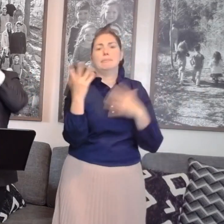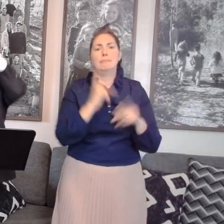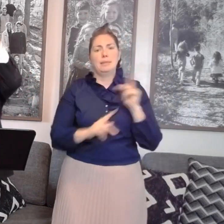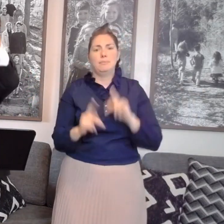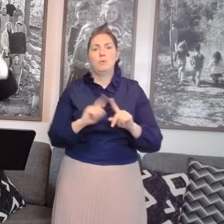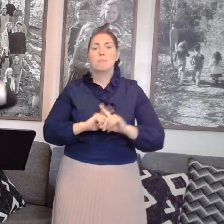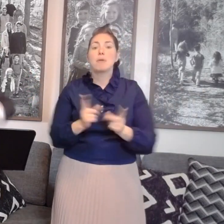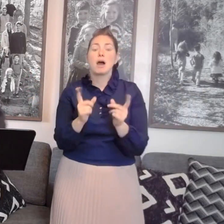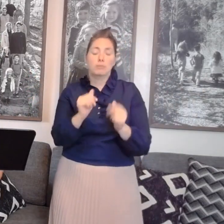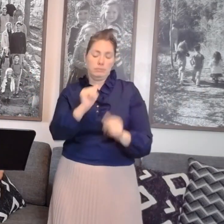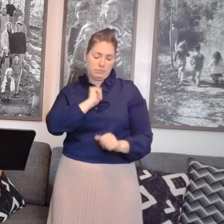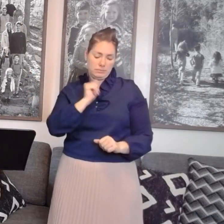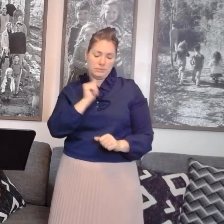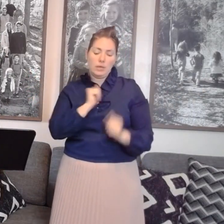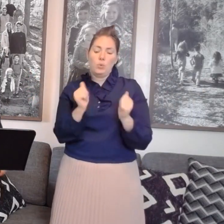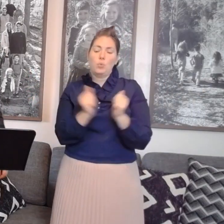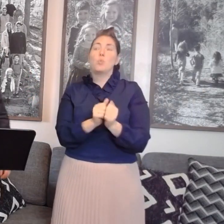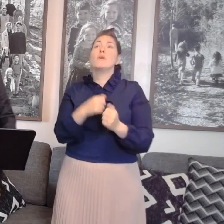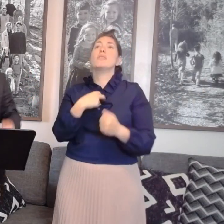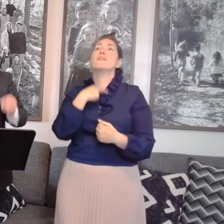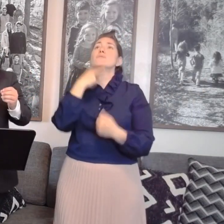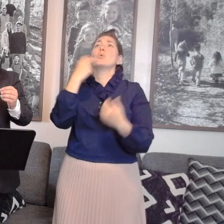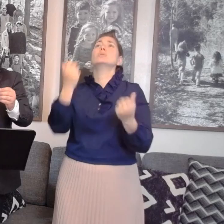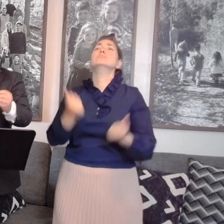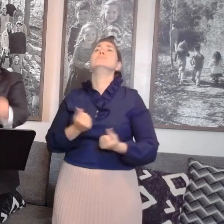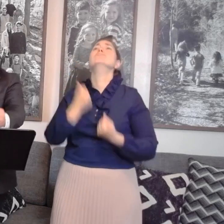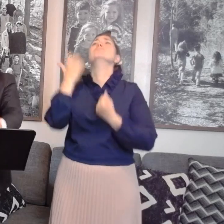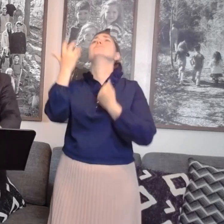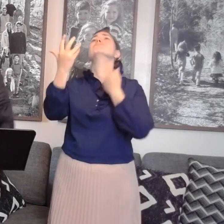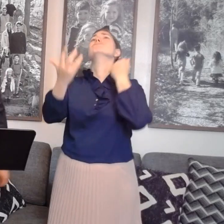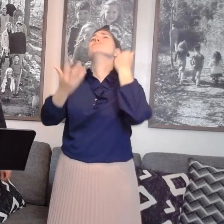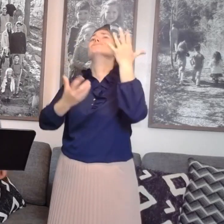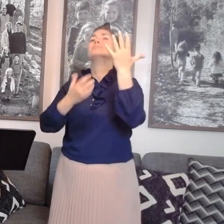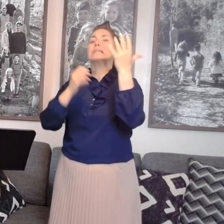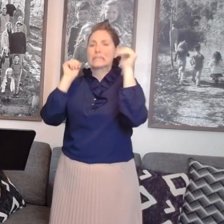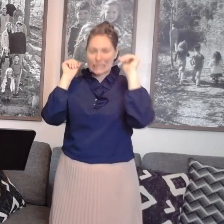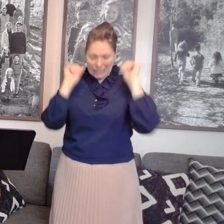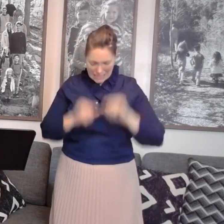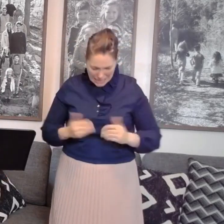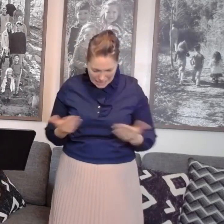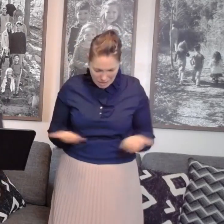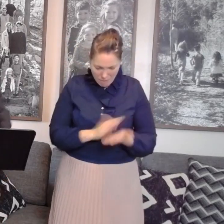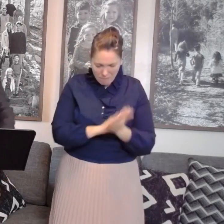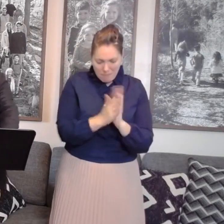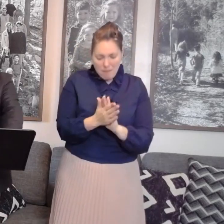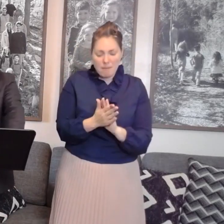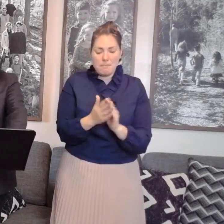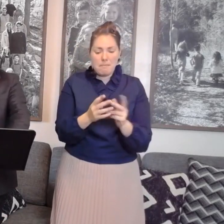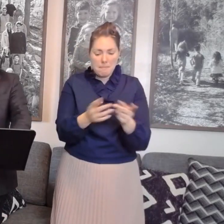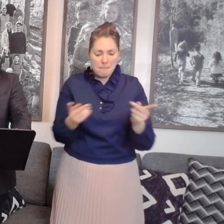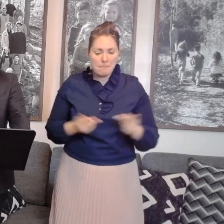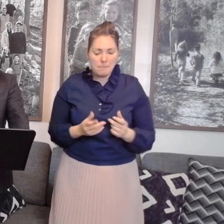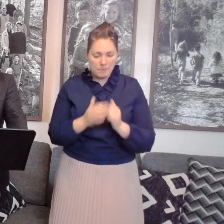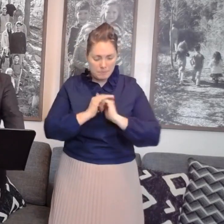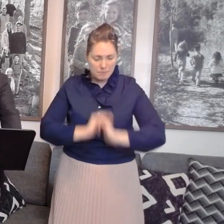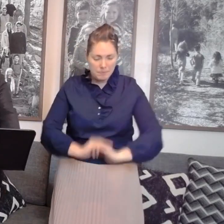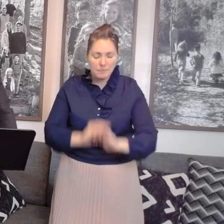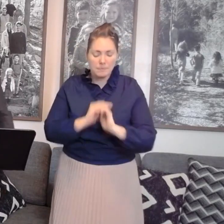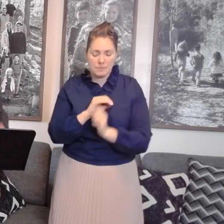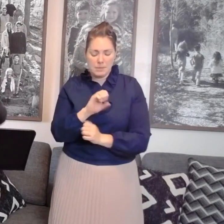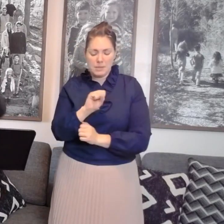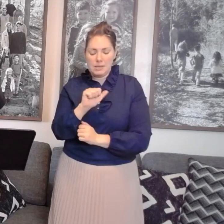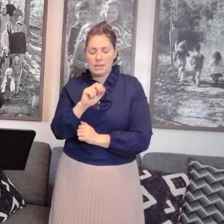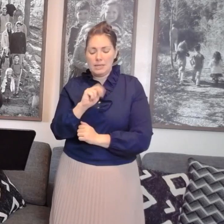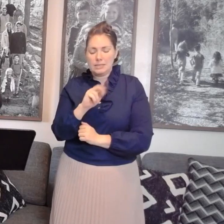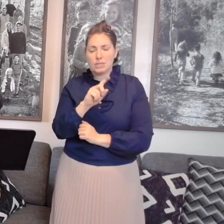But with my voice, I can build God a sanctuary. He would say